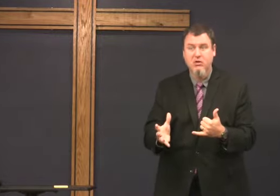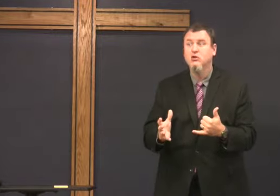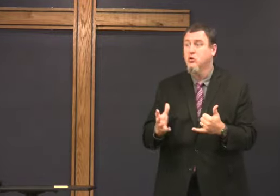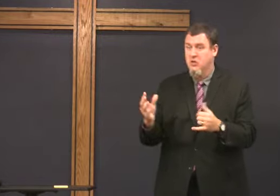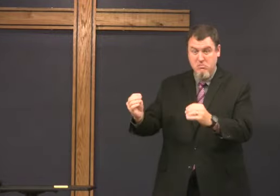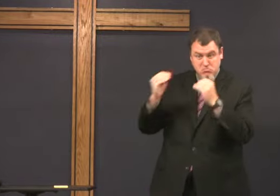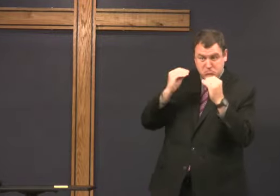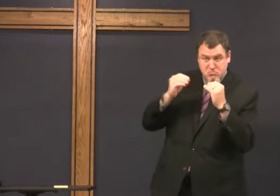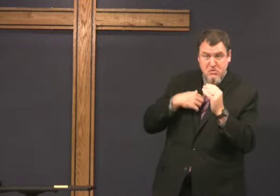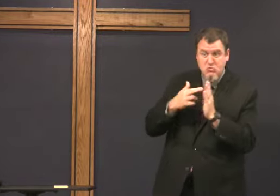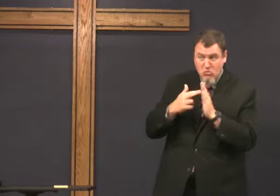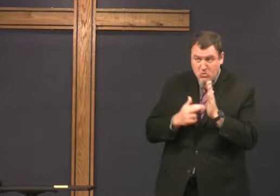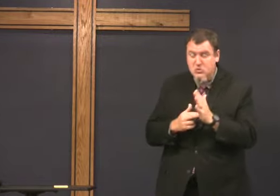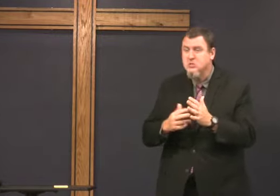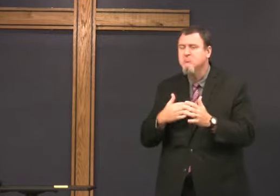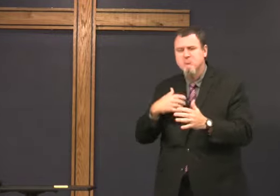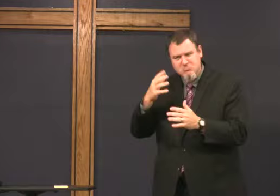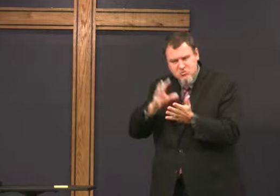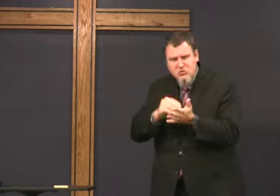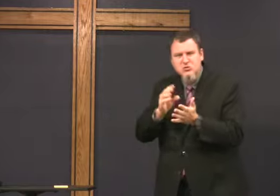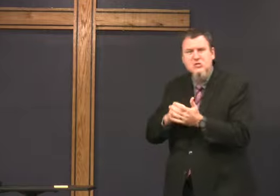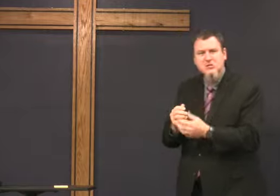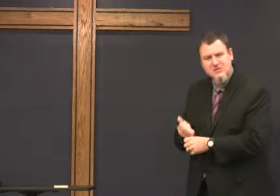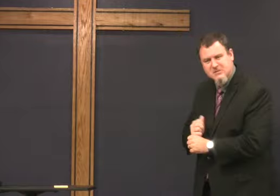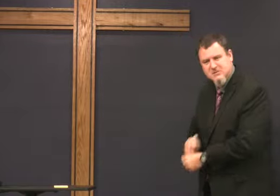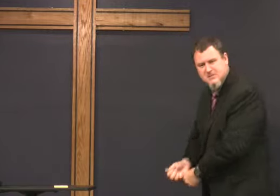I said, that's fine. So they